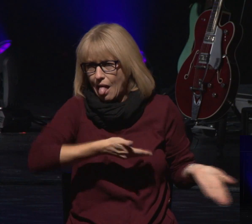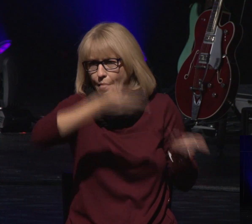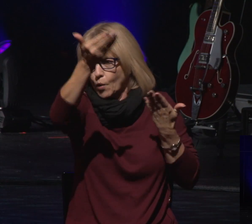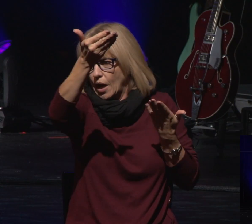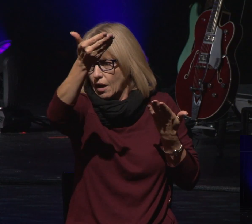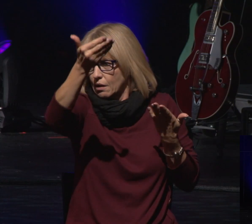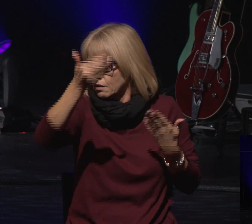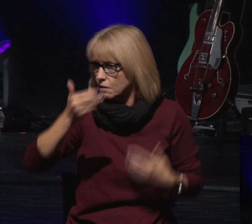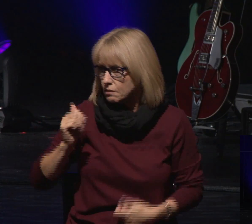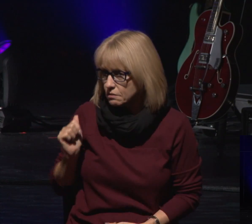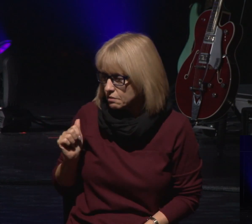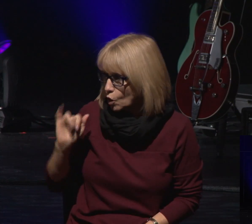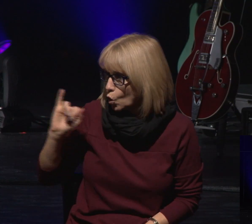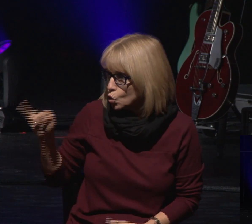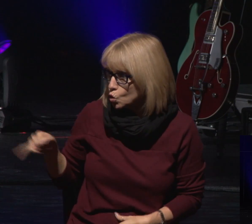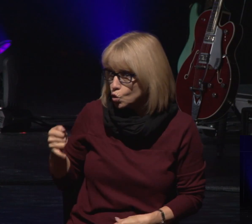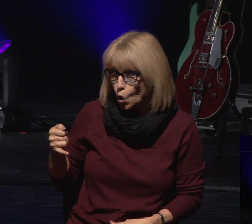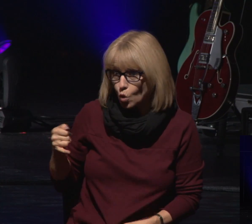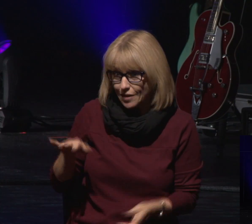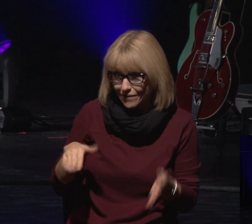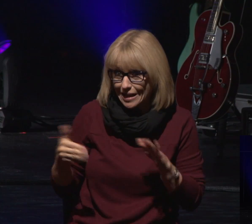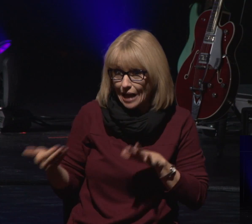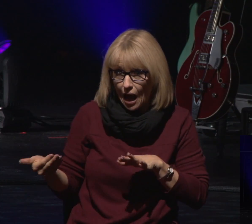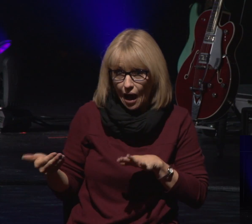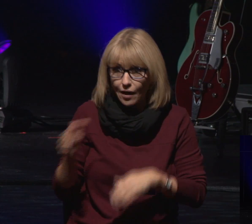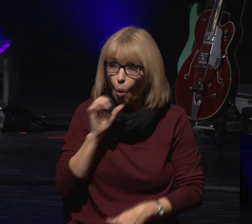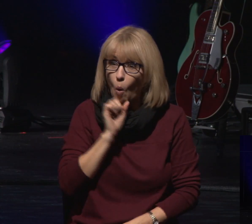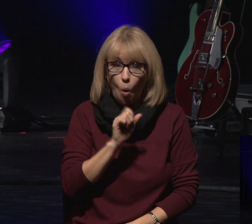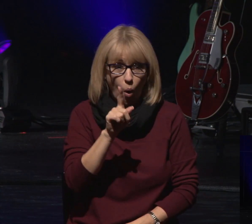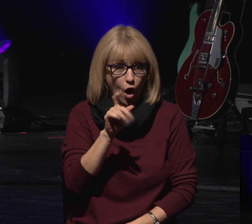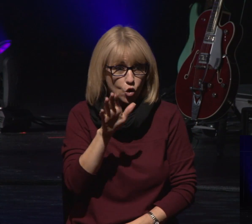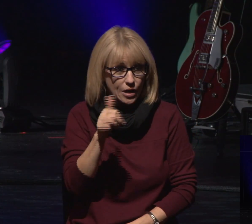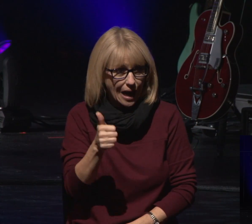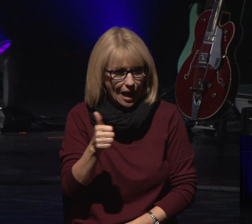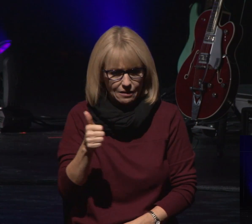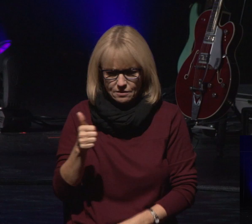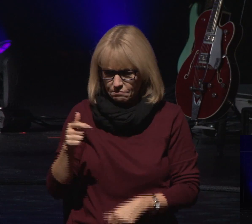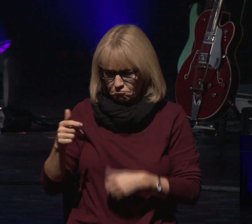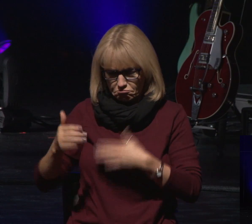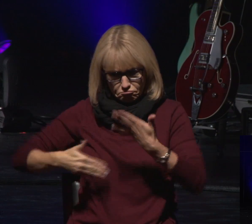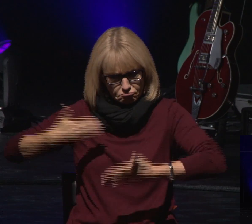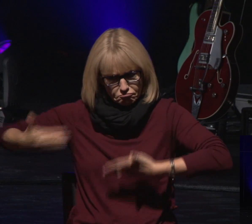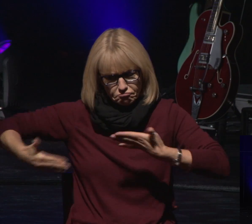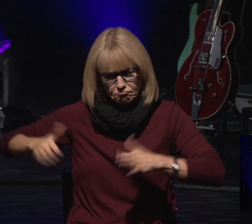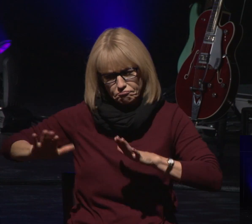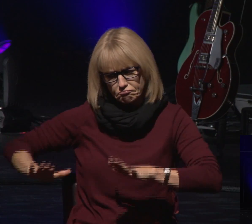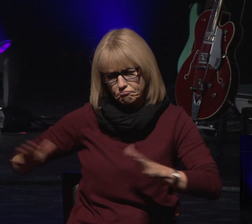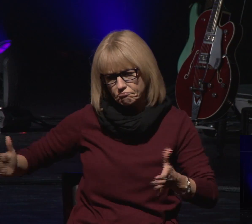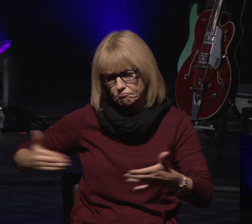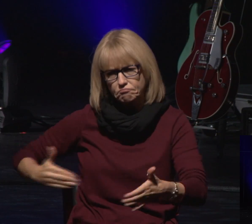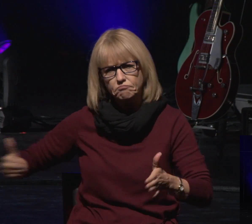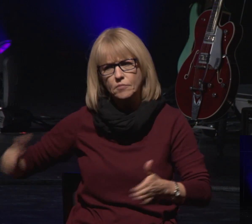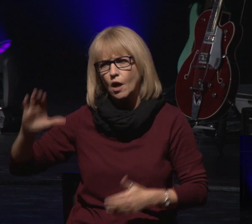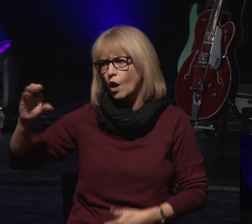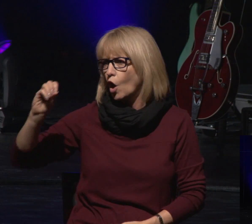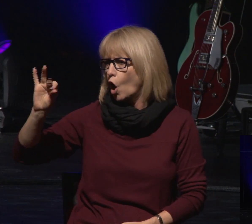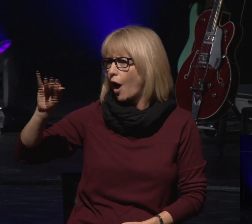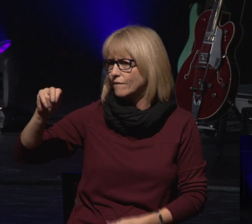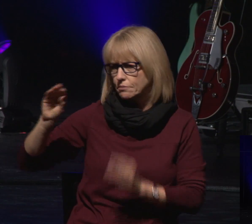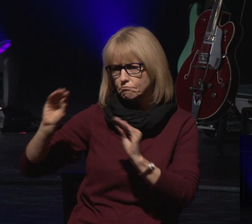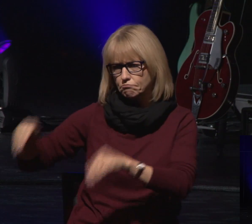died at the age of 110, and after they embalmed him, he was placed in a coffin in